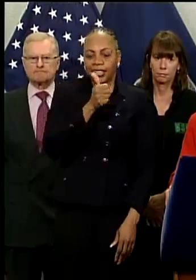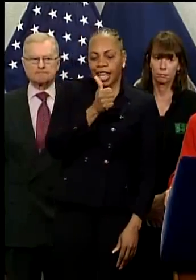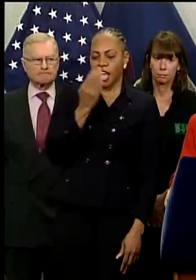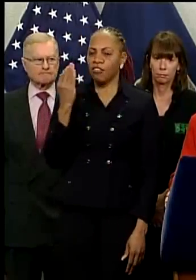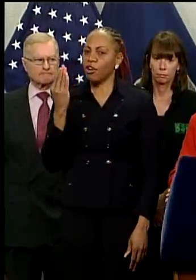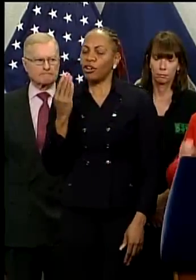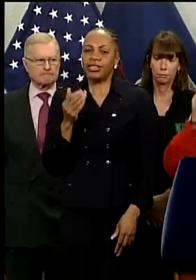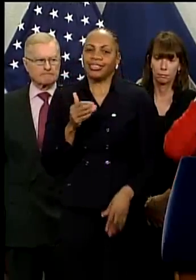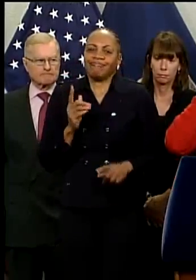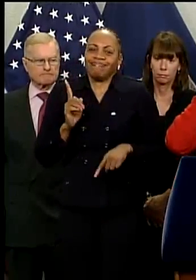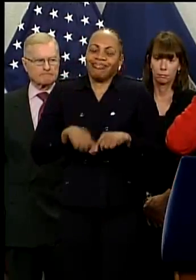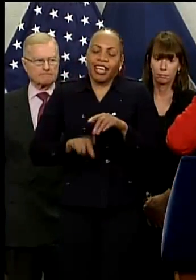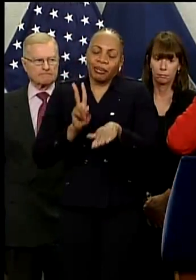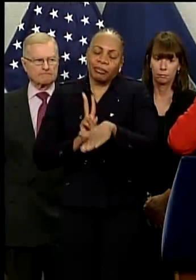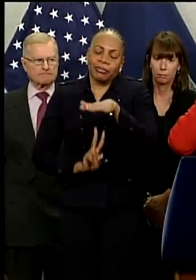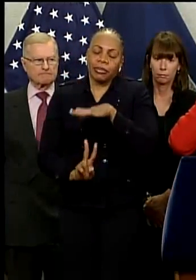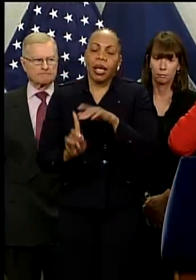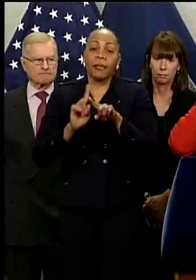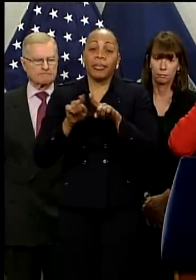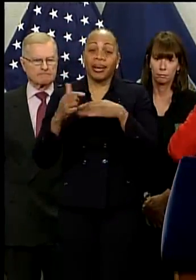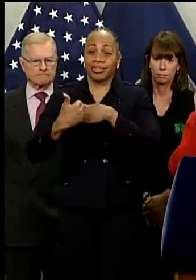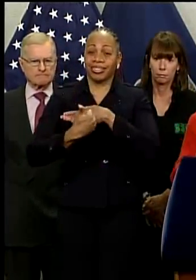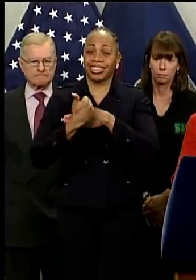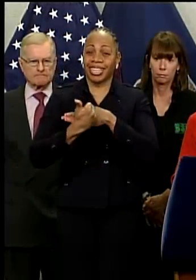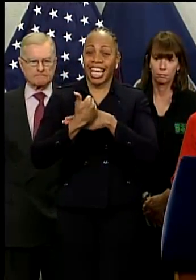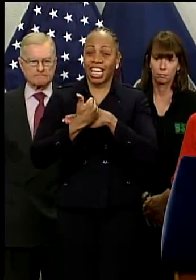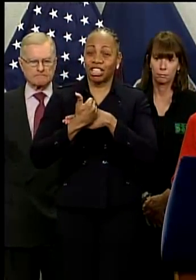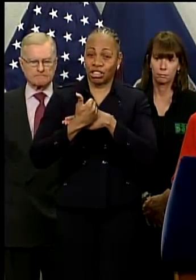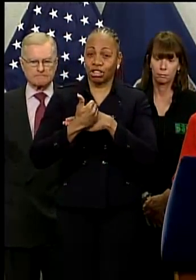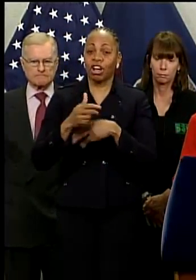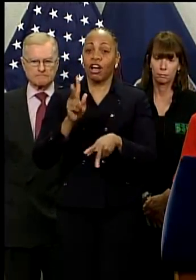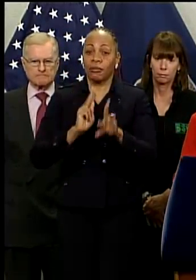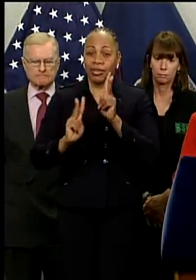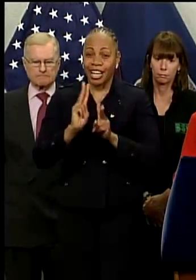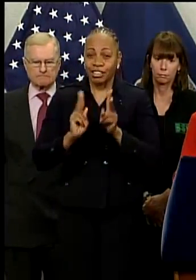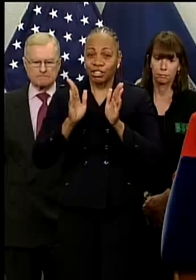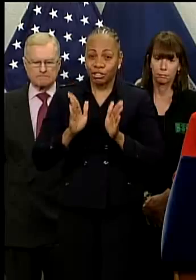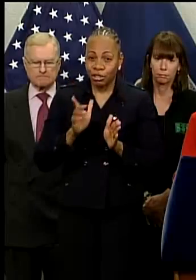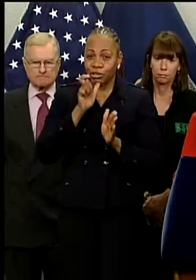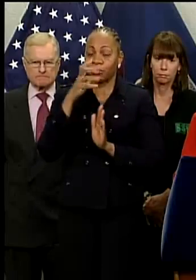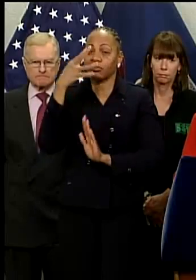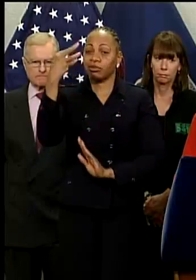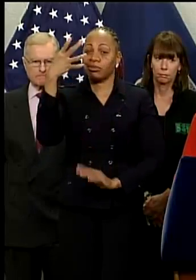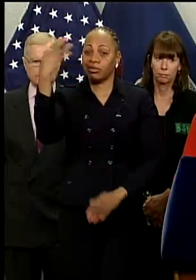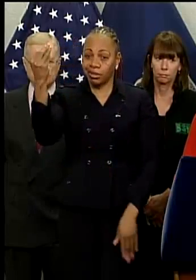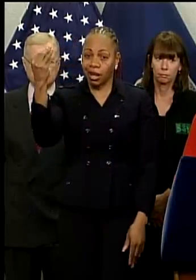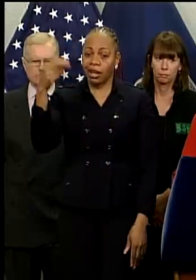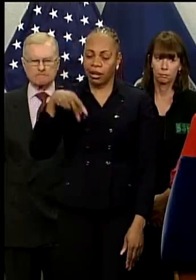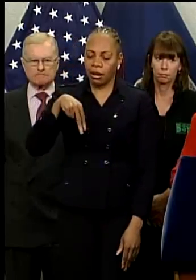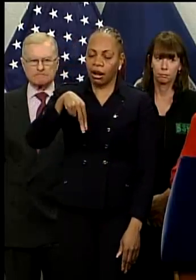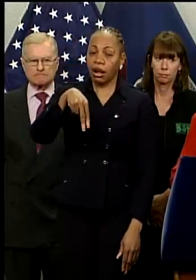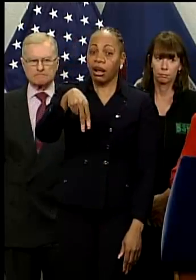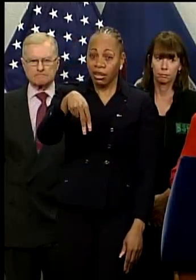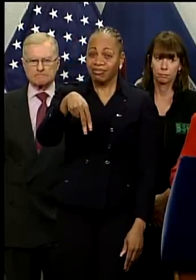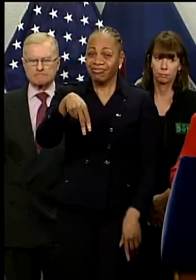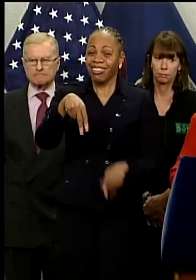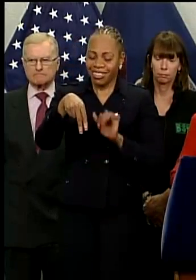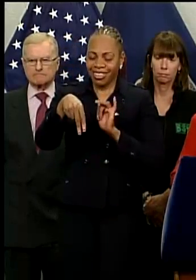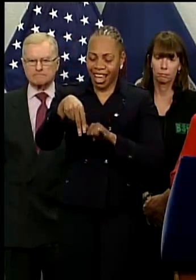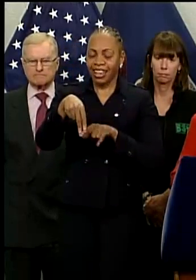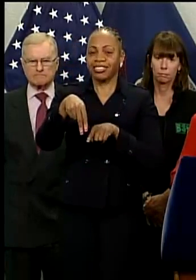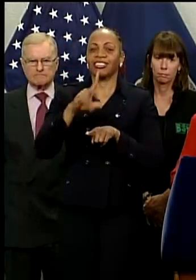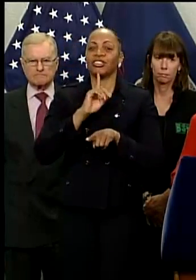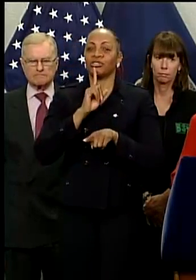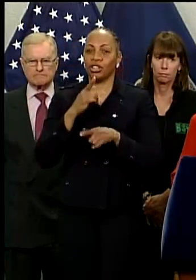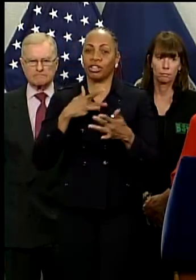no ways to predict. But I think just the danger of pedestrians being out there is the real thing that's we've